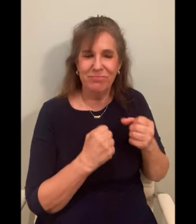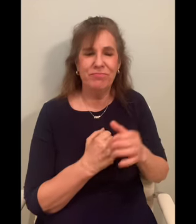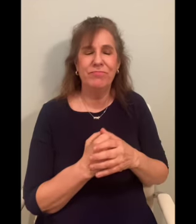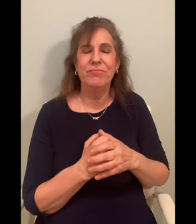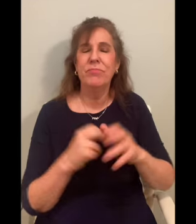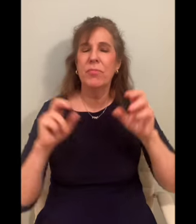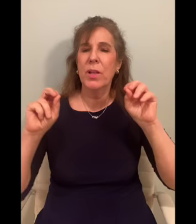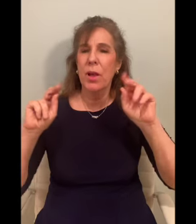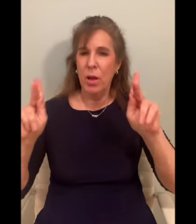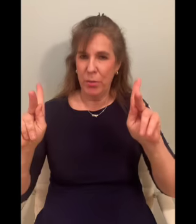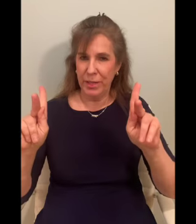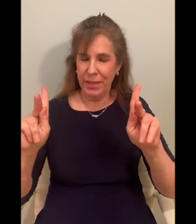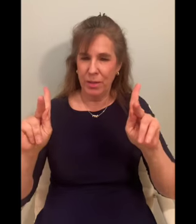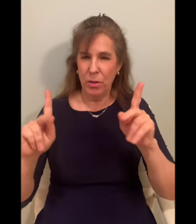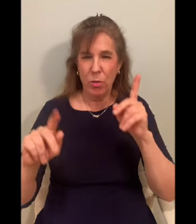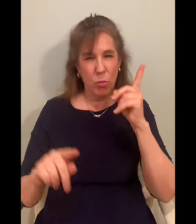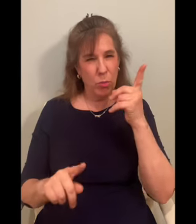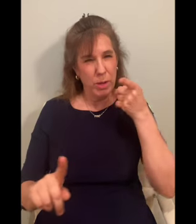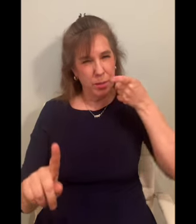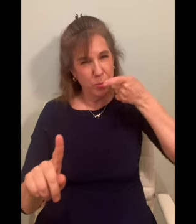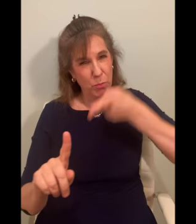doesn't say and it was good. Every single day He